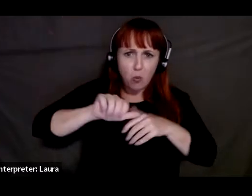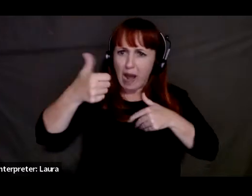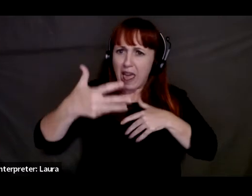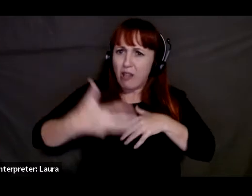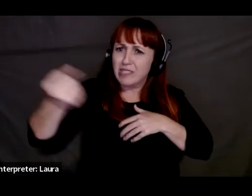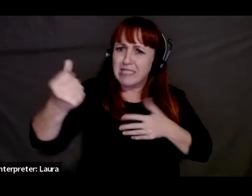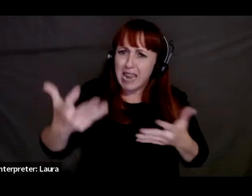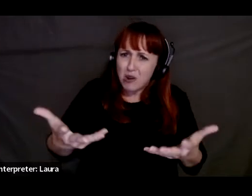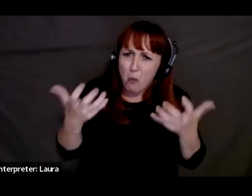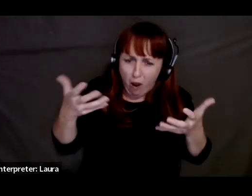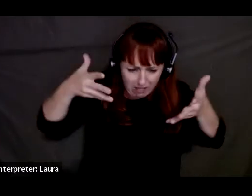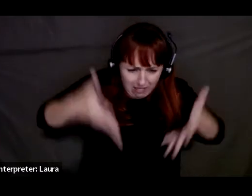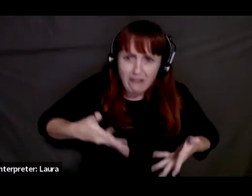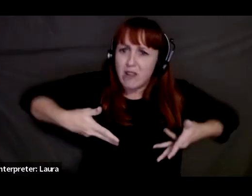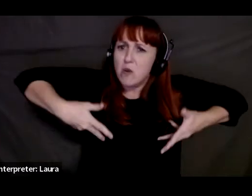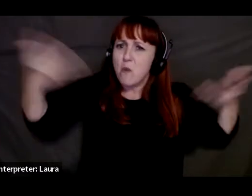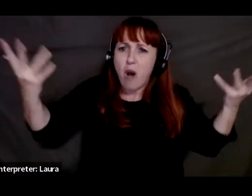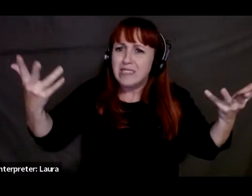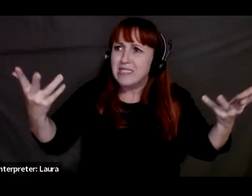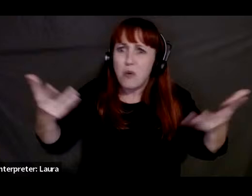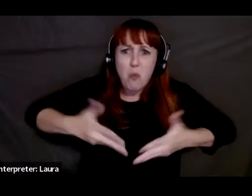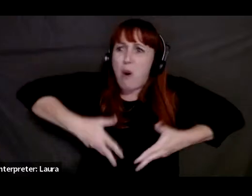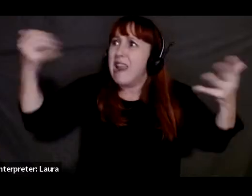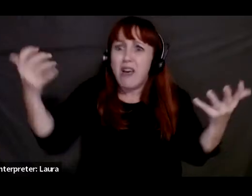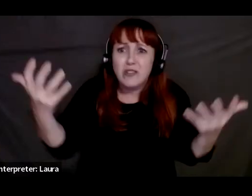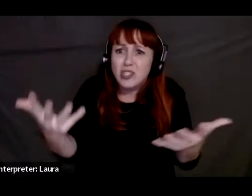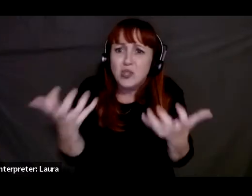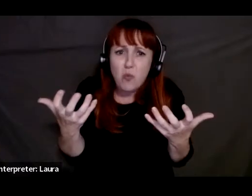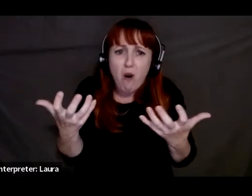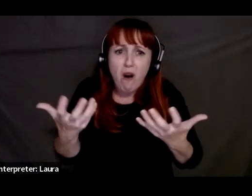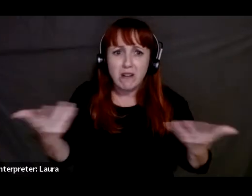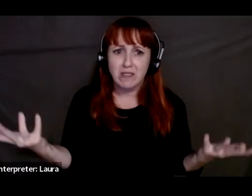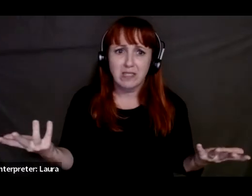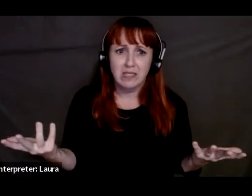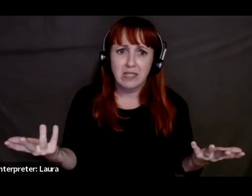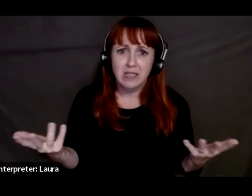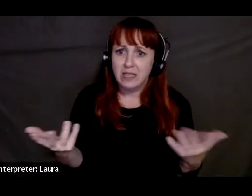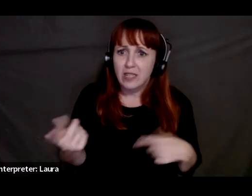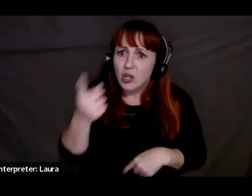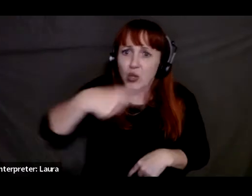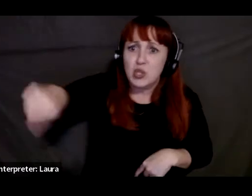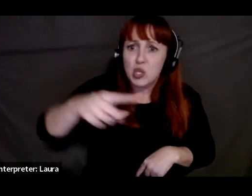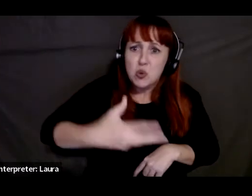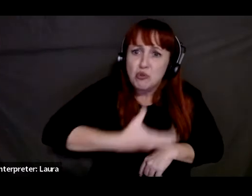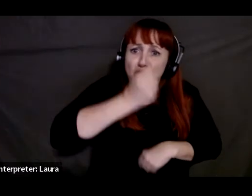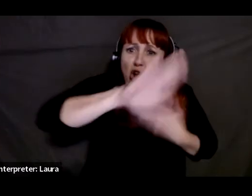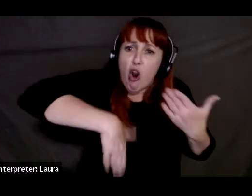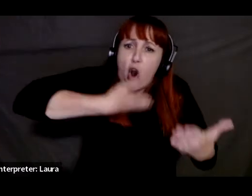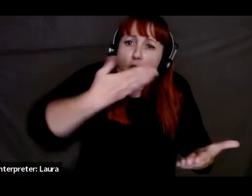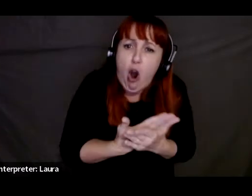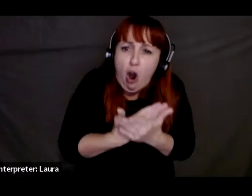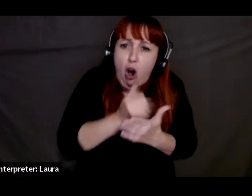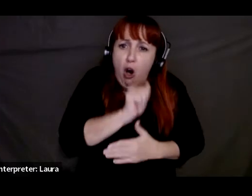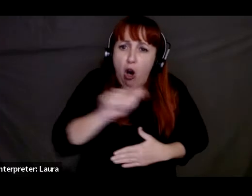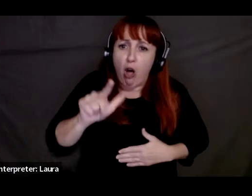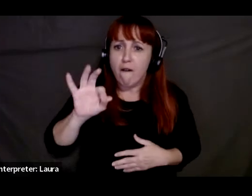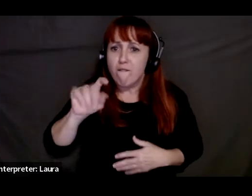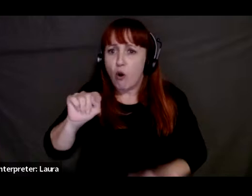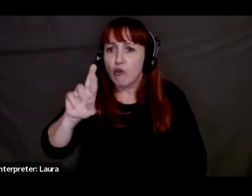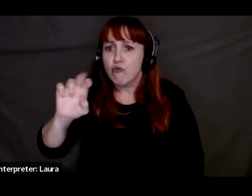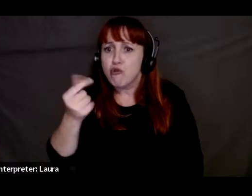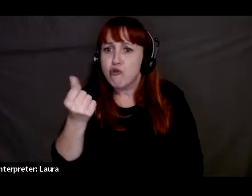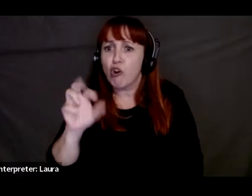folks want? What else? You guys took it all. Fort Ruger,